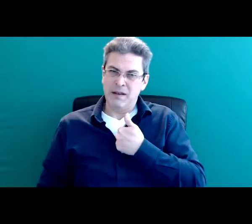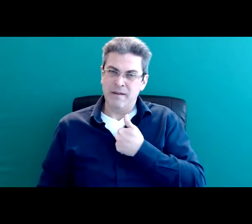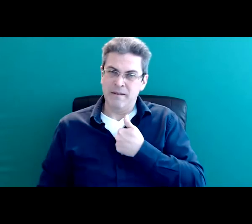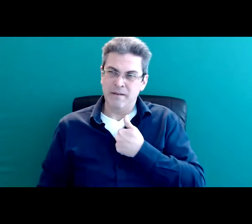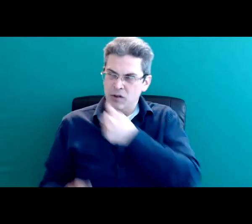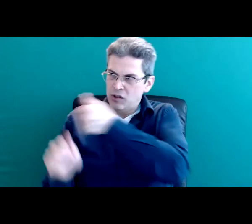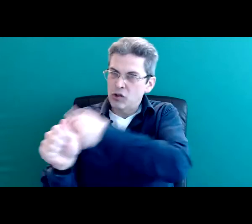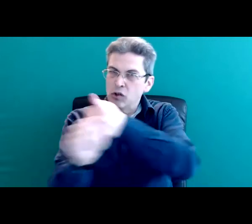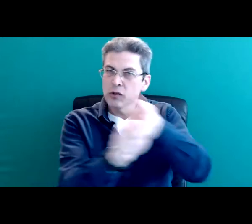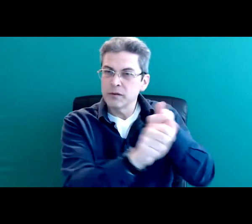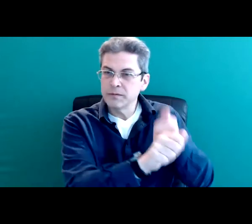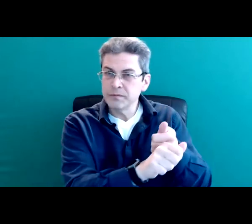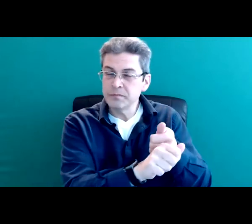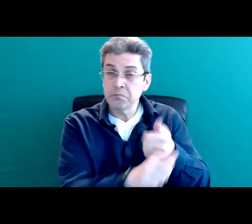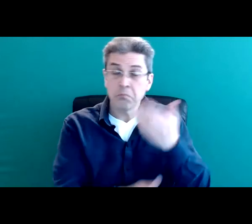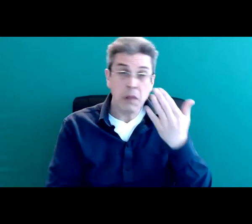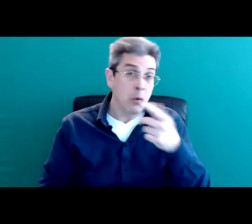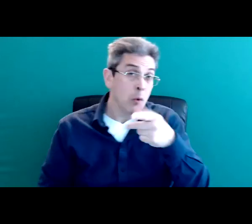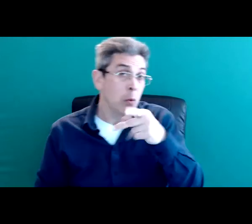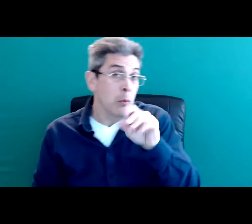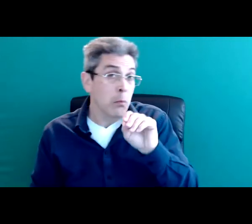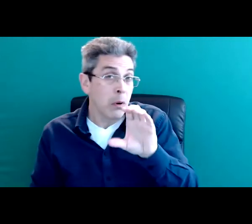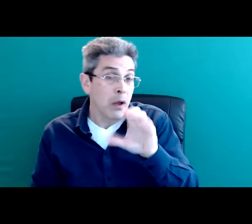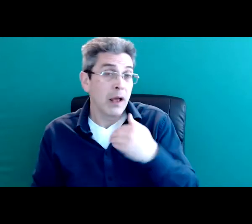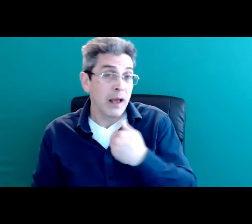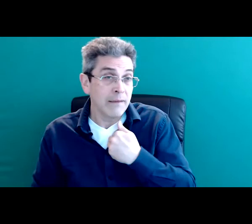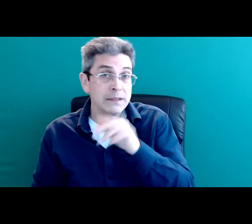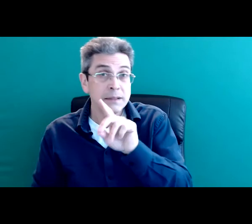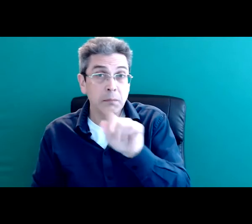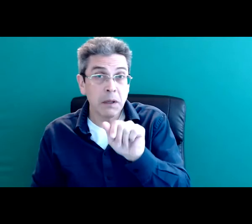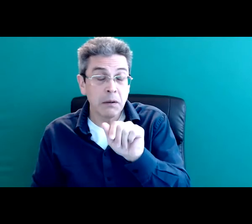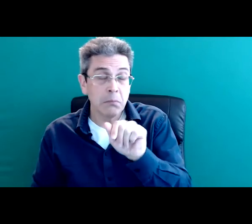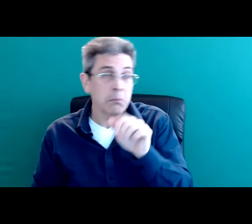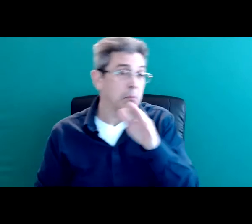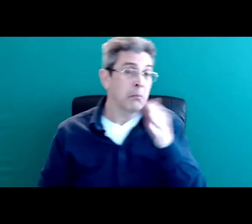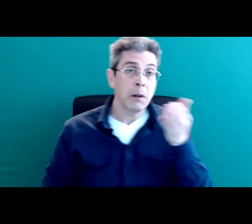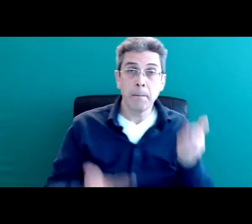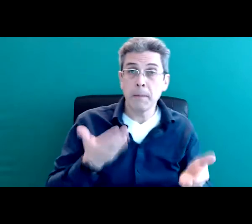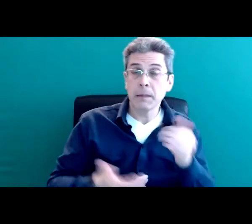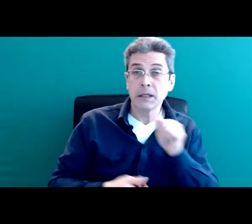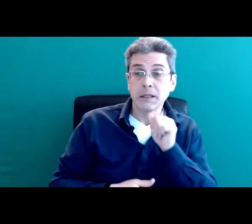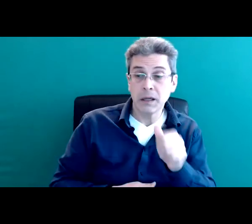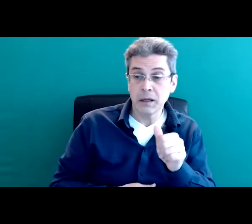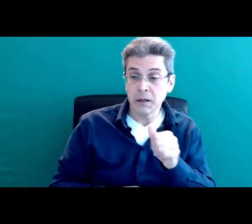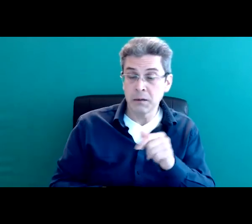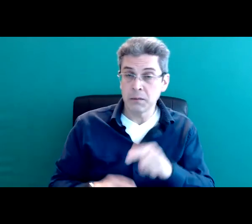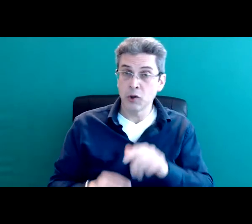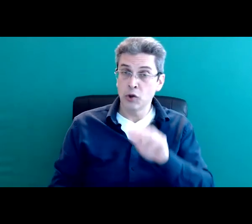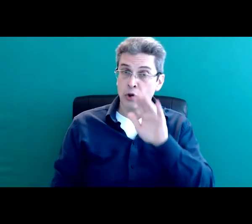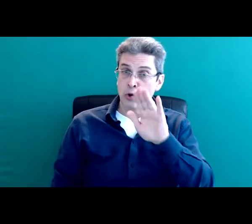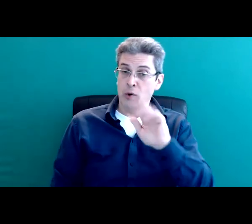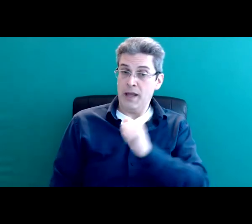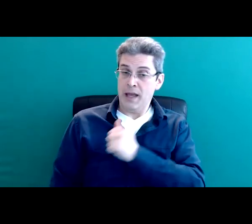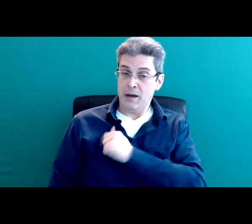as somebody who may be a person of color with a disability or may not be, your attitudes towards your own productivity, your